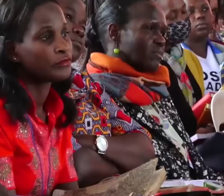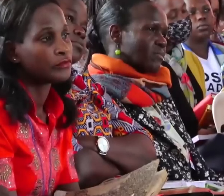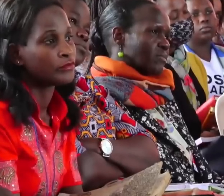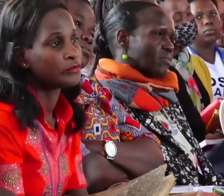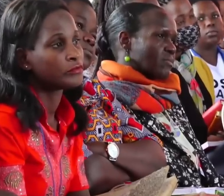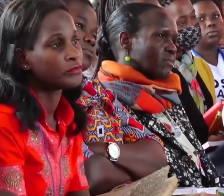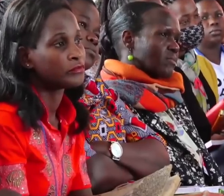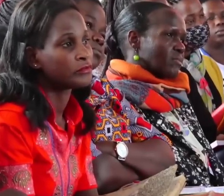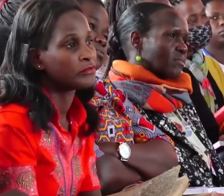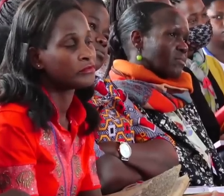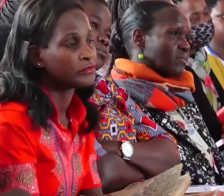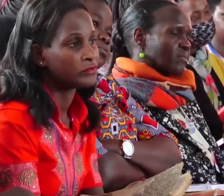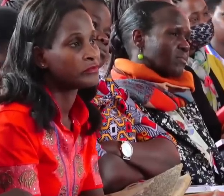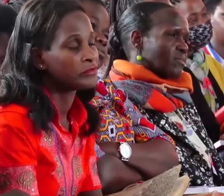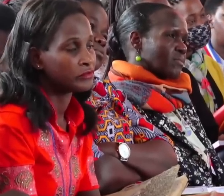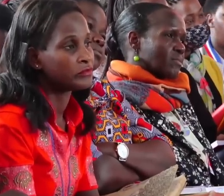The